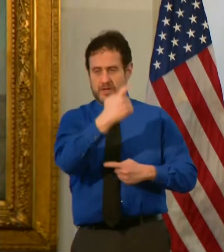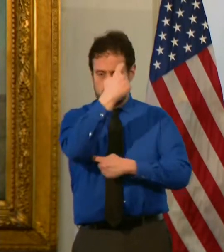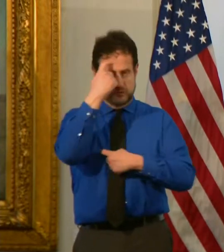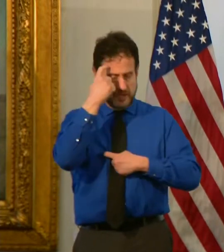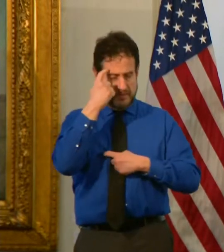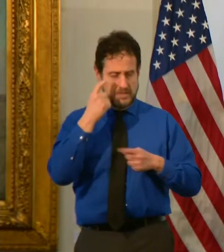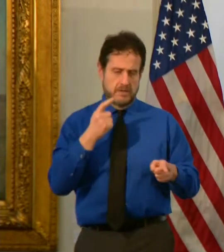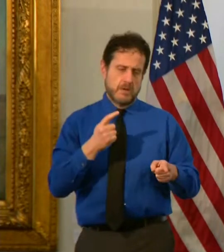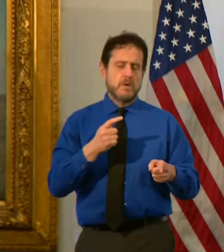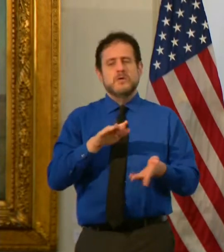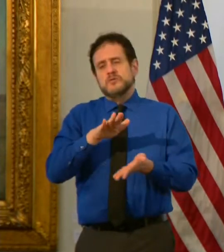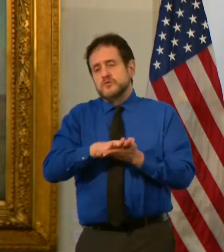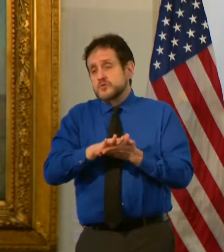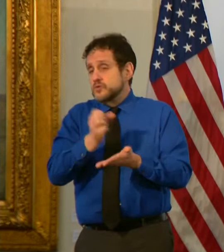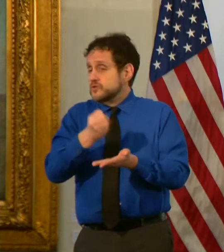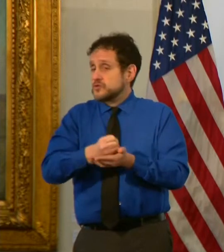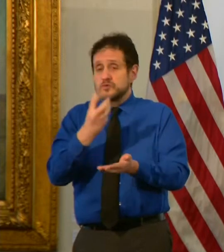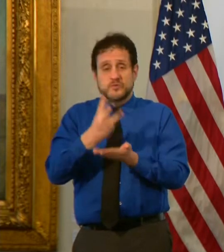social workers.